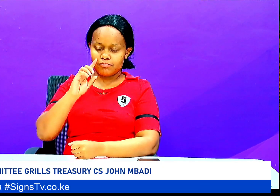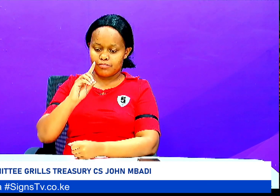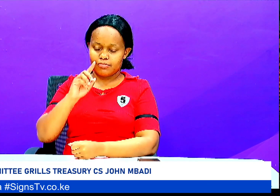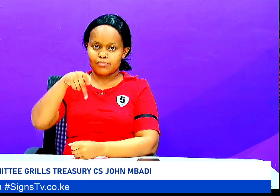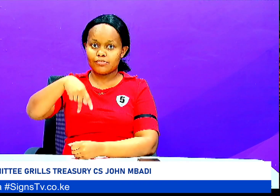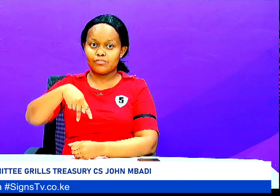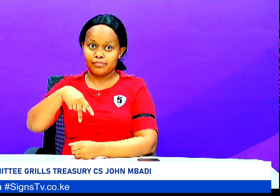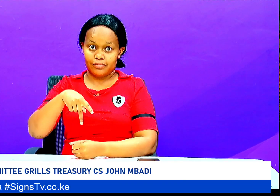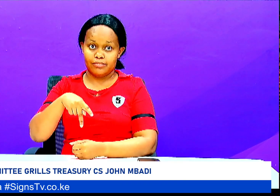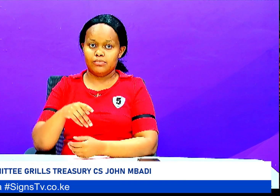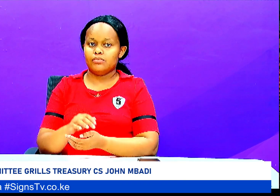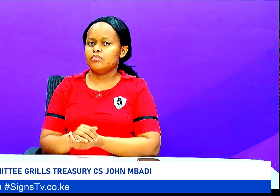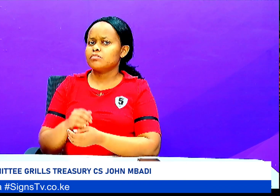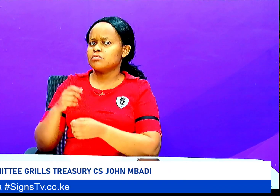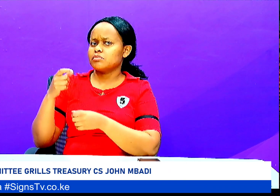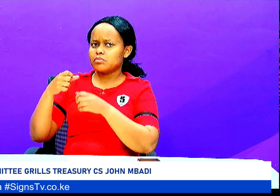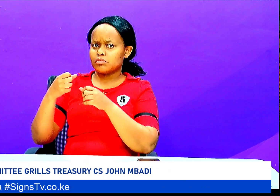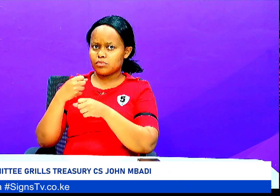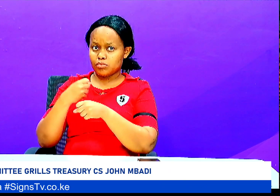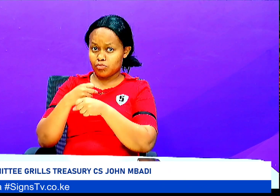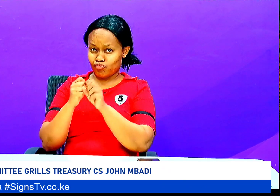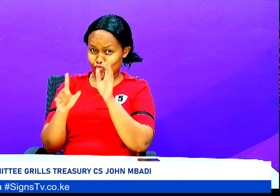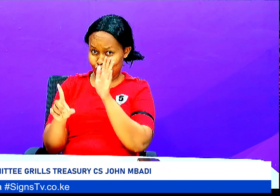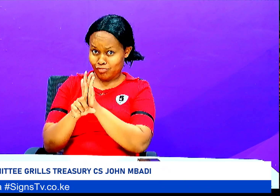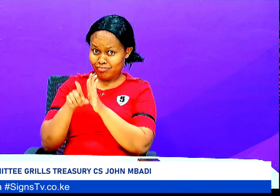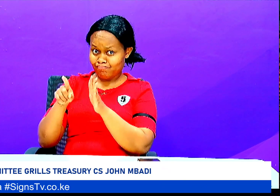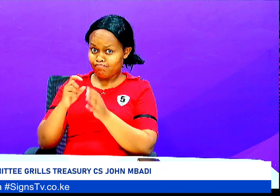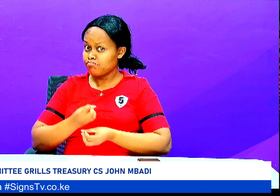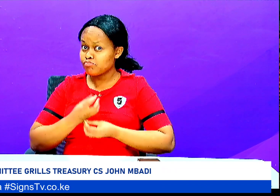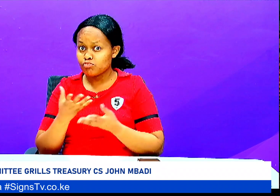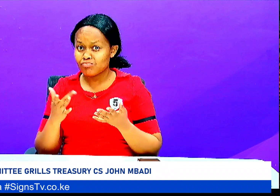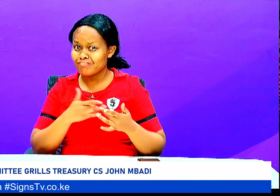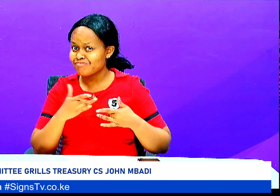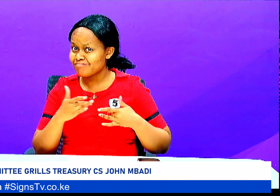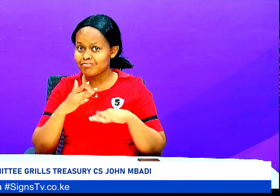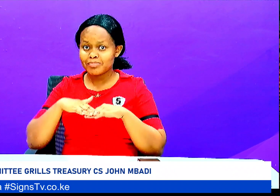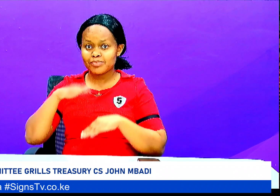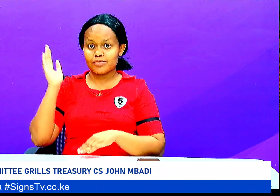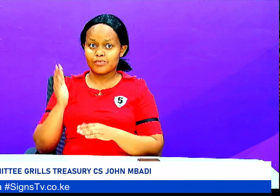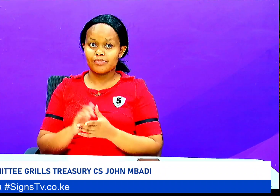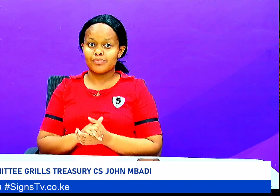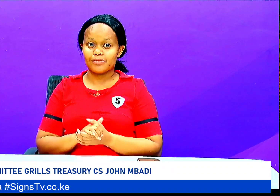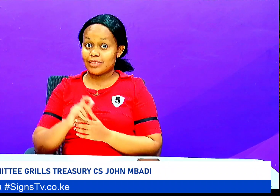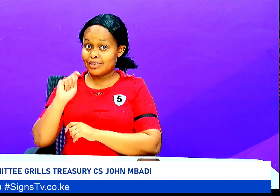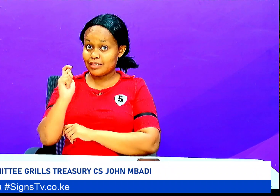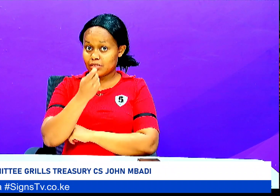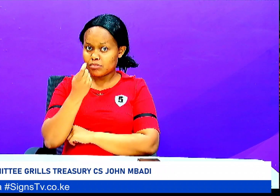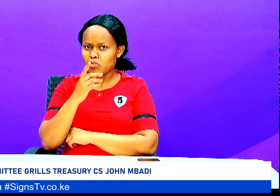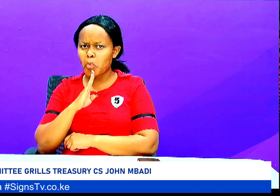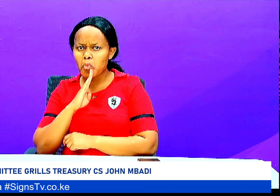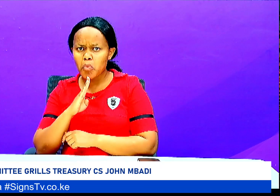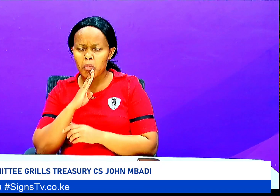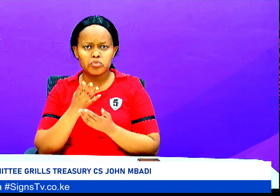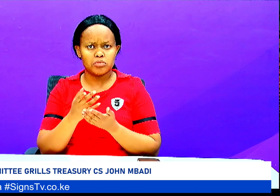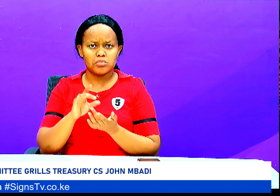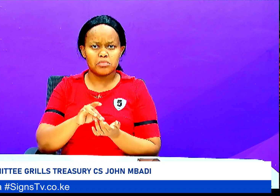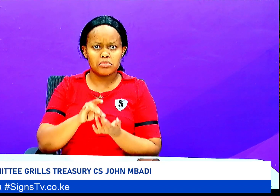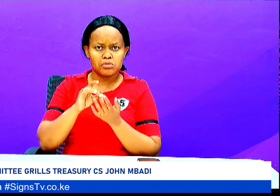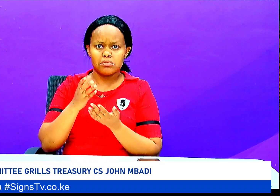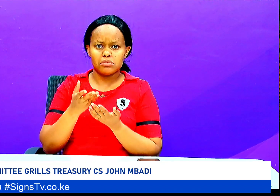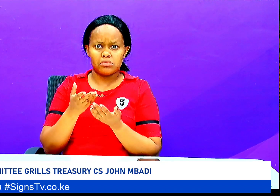69.7% of the country's GDP. The lawmakers expressed concerns over the